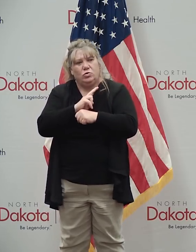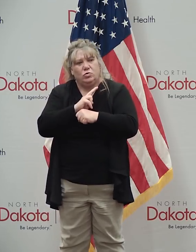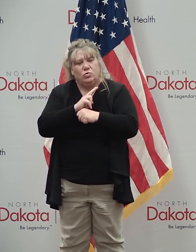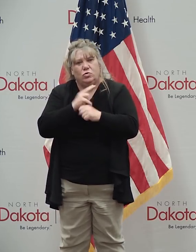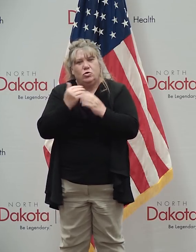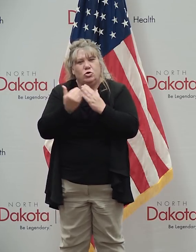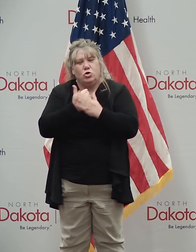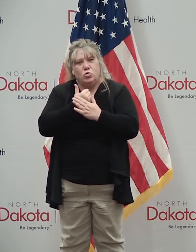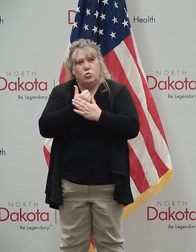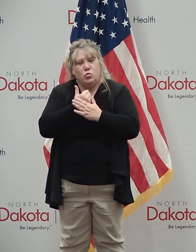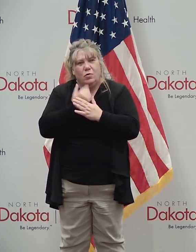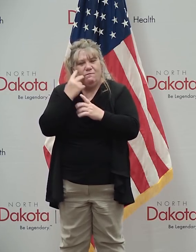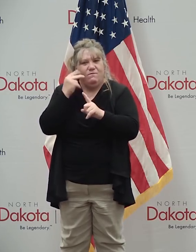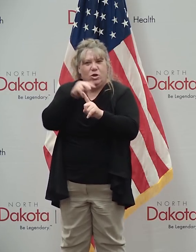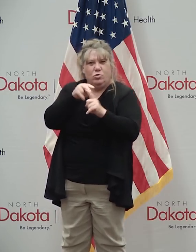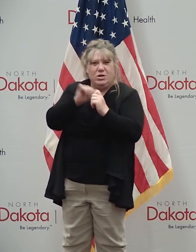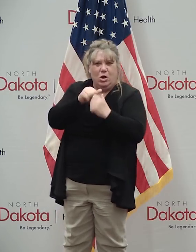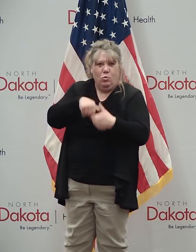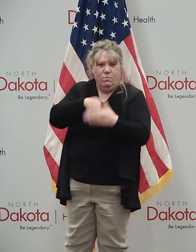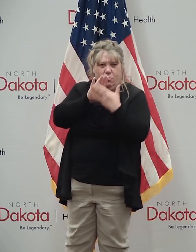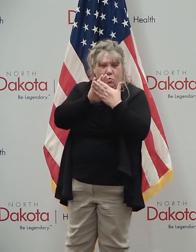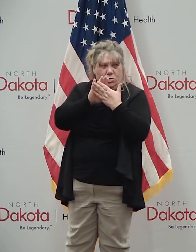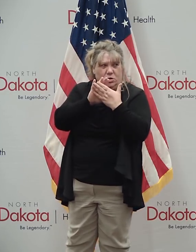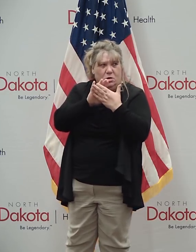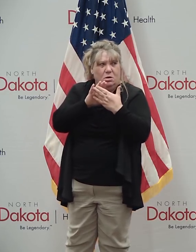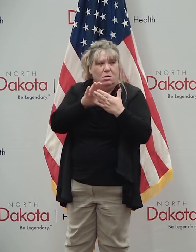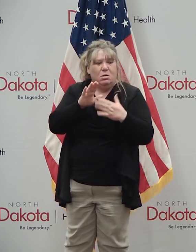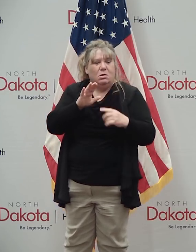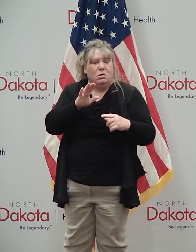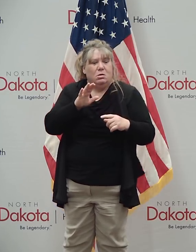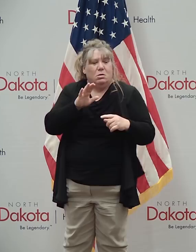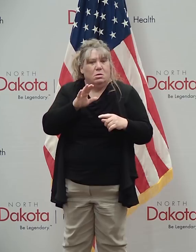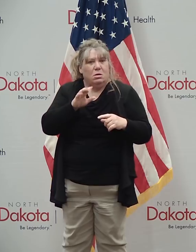new thinking about how we think about approaching that. But again, I would